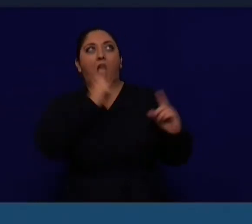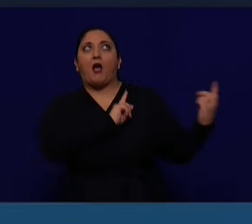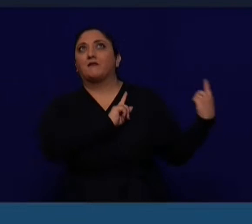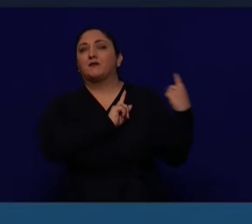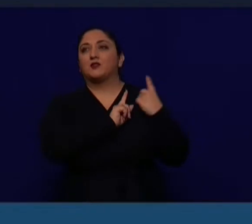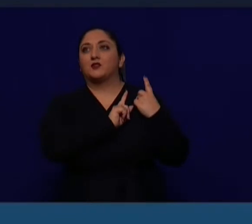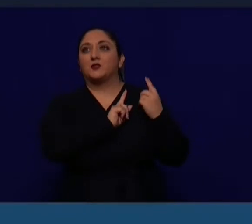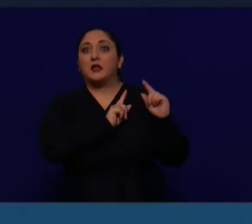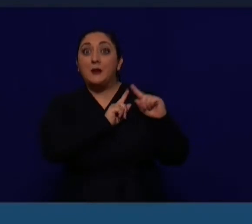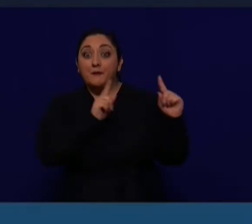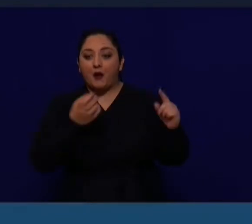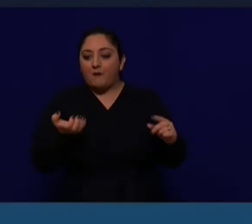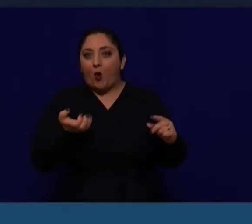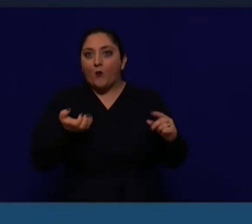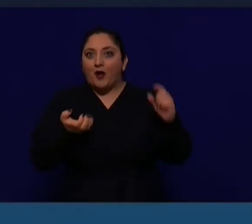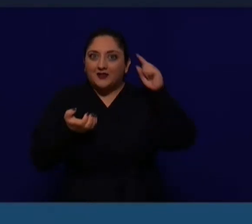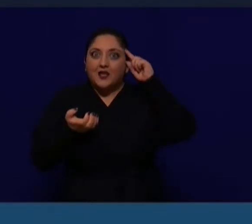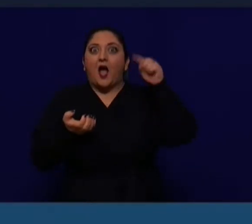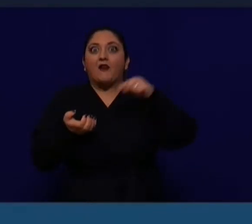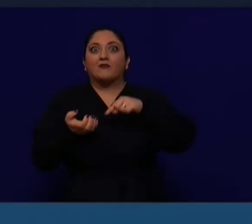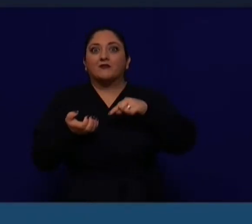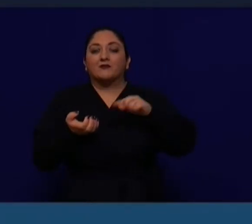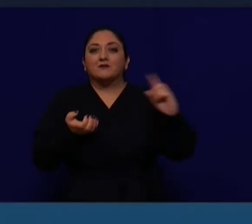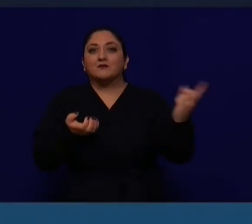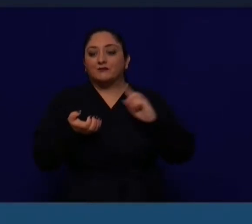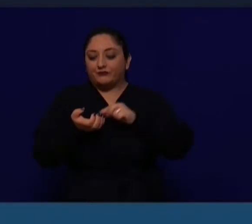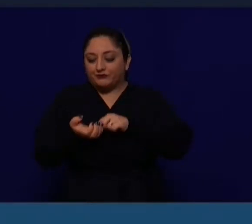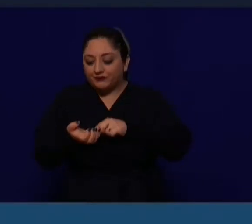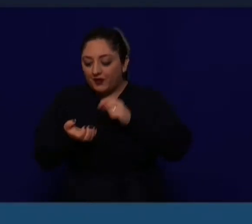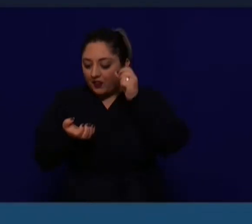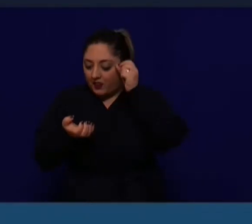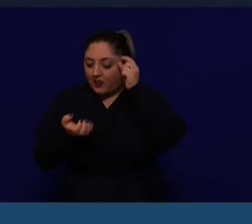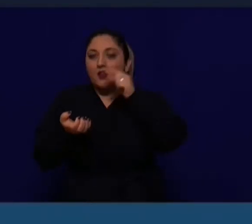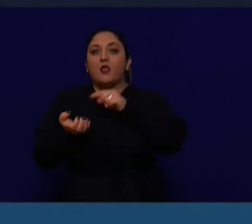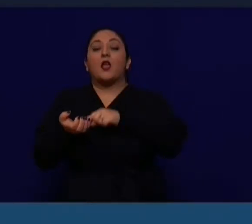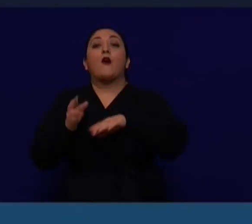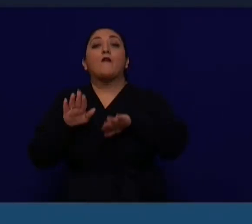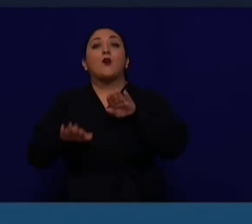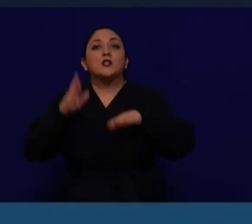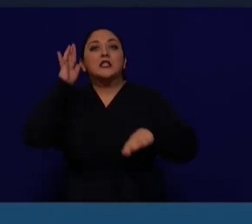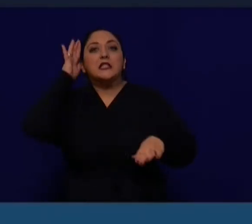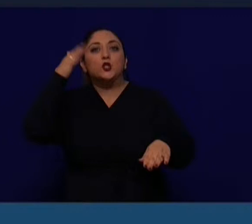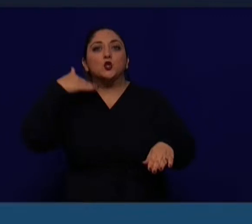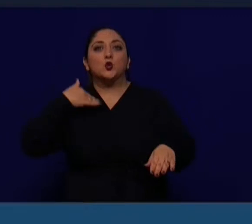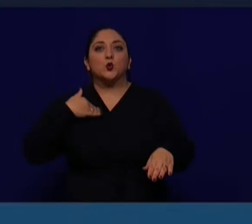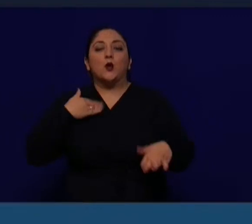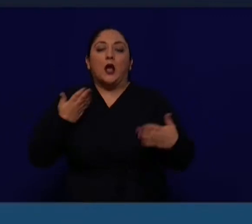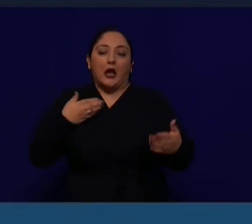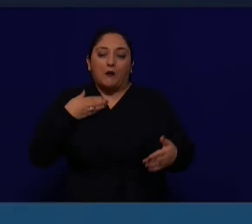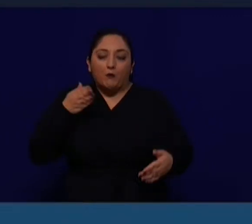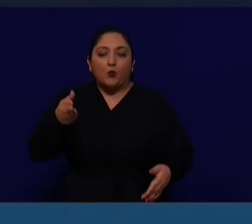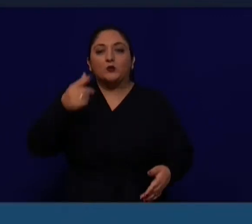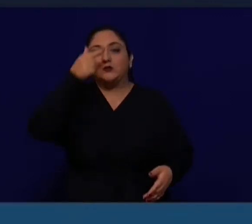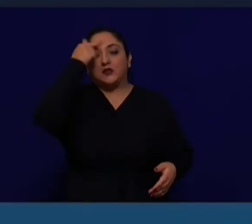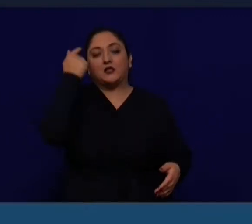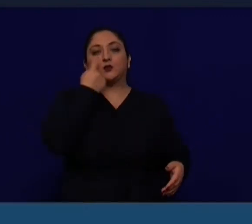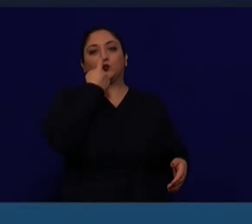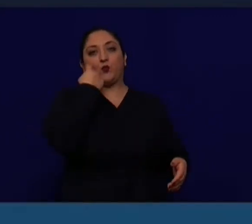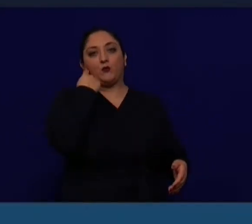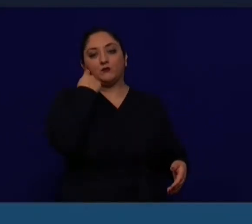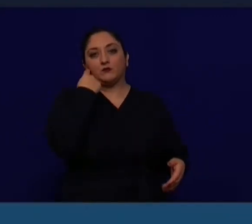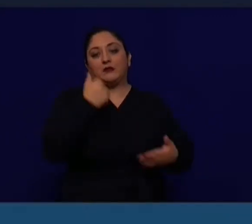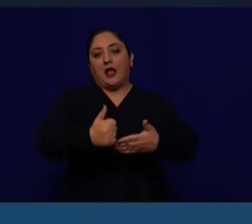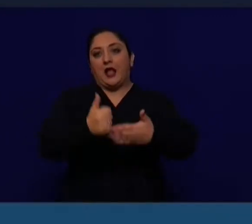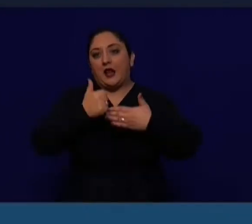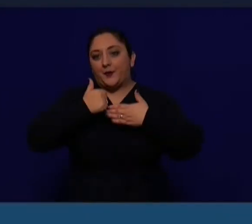jtik alert ukoll fuq il-mobile tiegħek jekk inti stajt kont close contact mal-persuna. U wkoll għaddejn fil-proċess